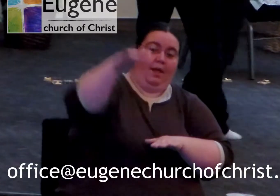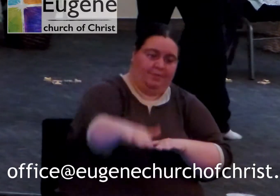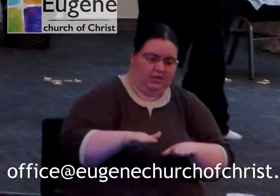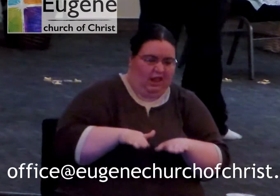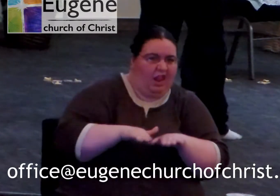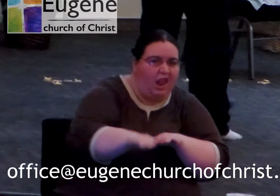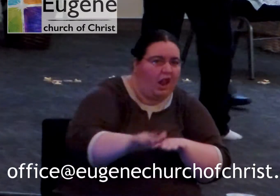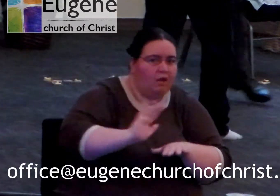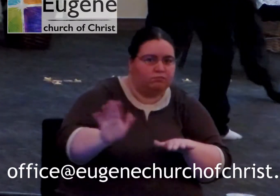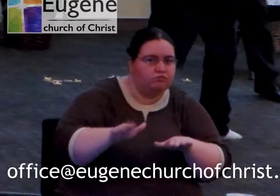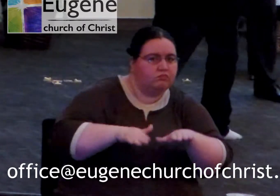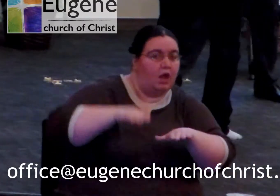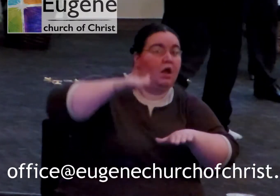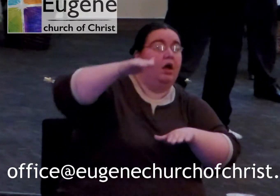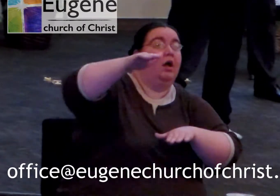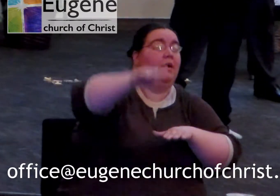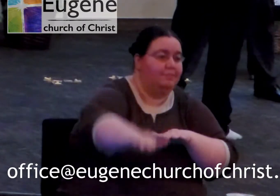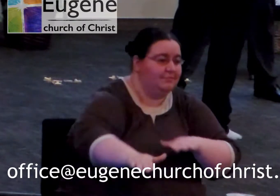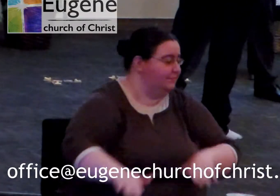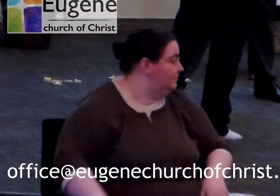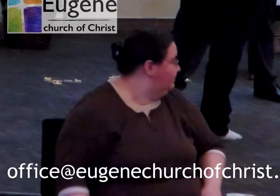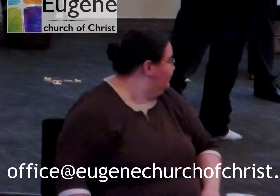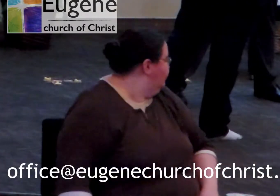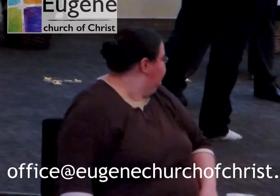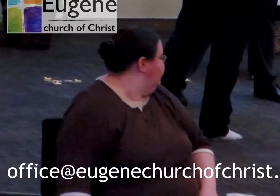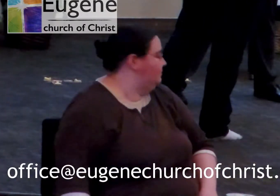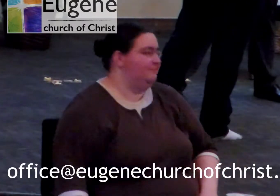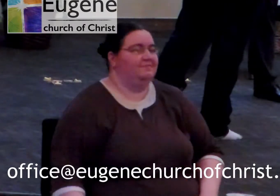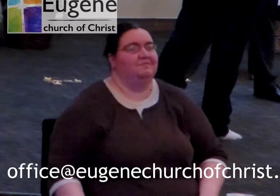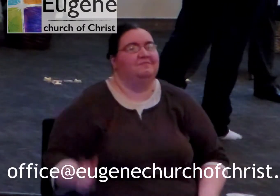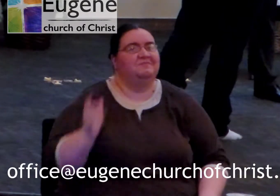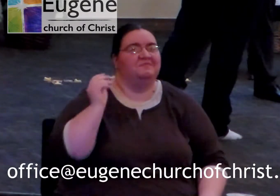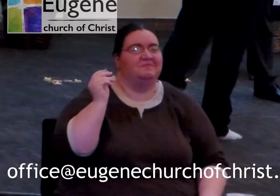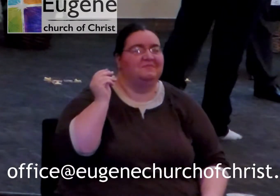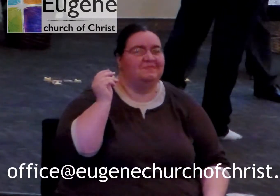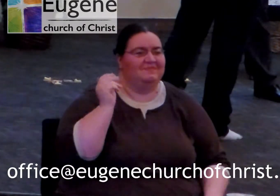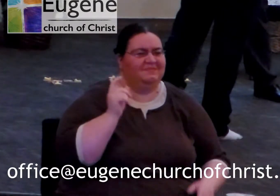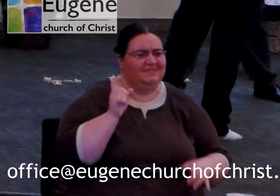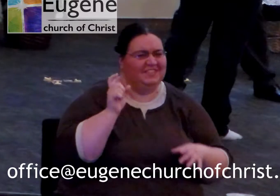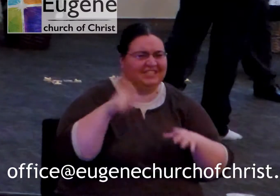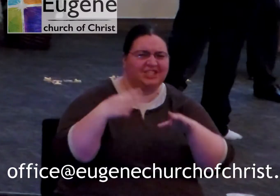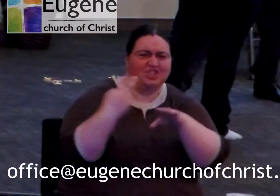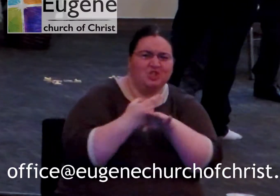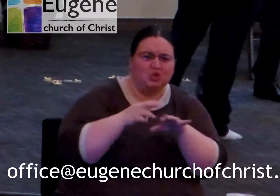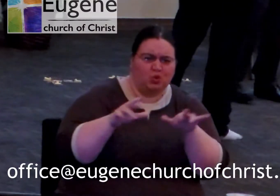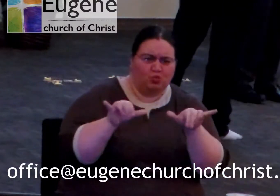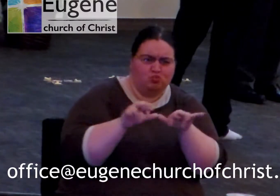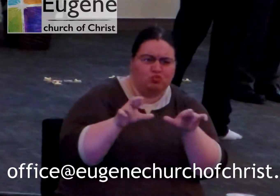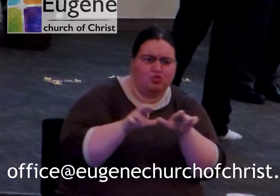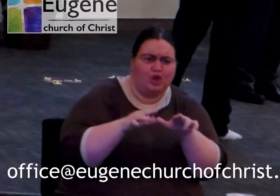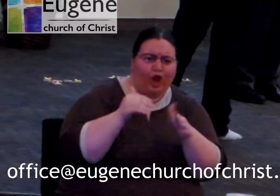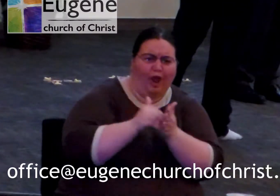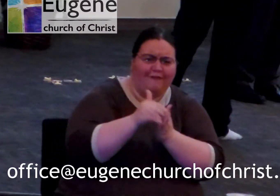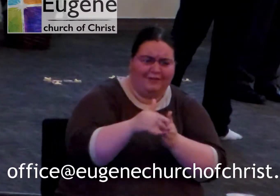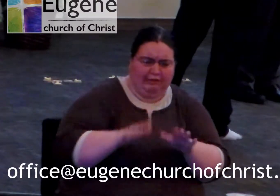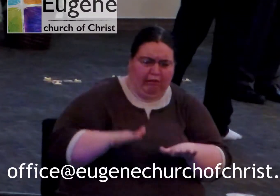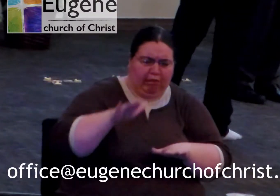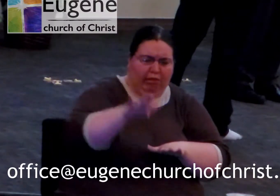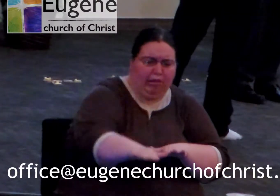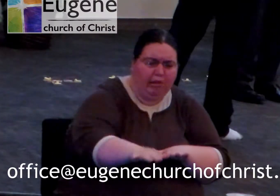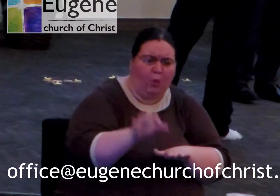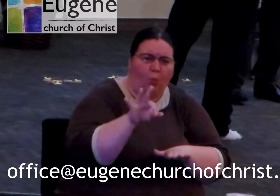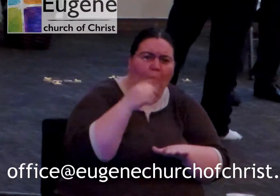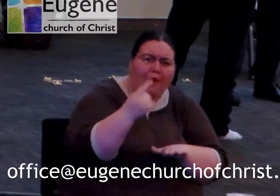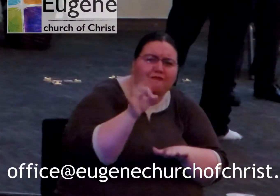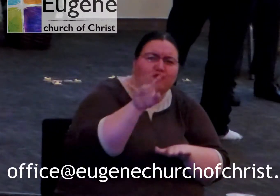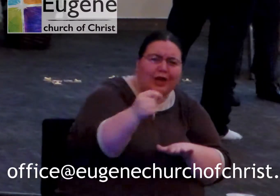right. Now, boy, you need to use a ruler more often. Okay. He's like, I stepped a foot. Okay. Or maybe